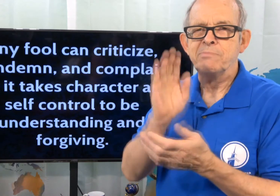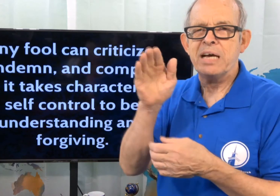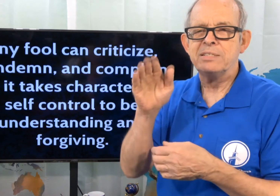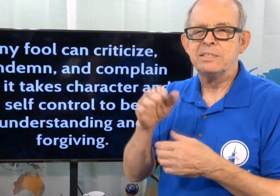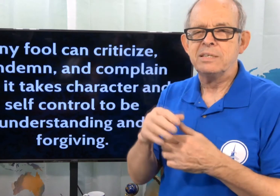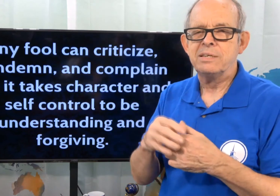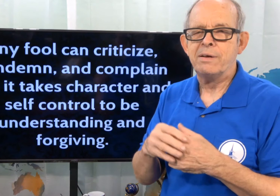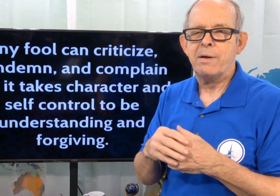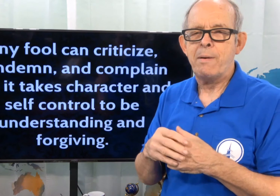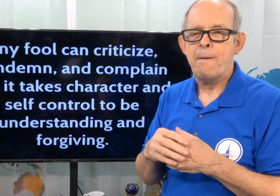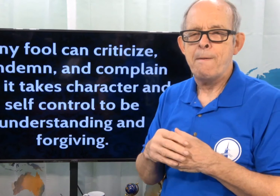Men,